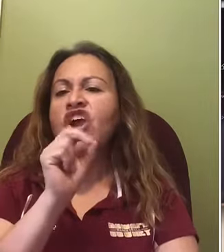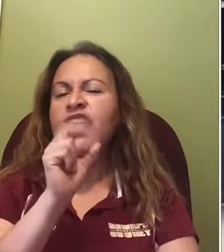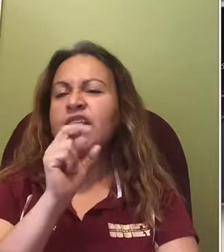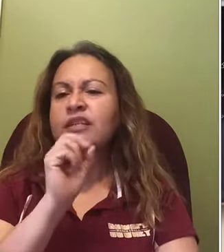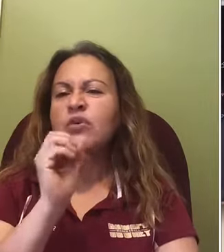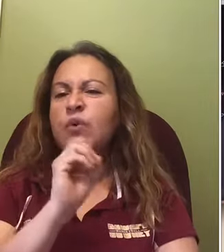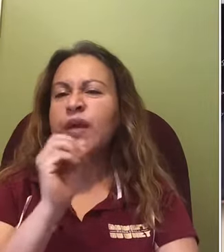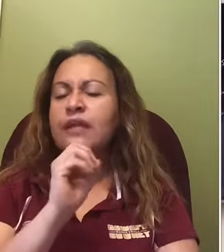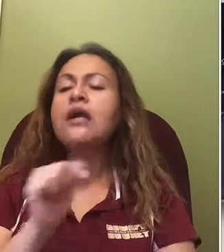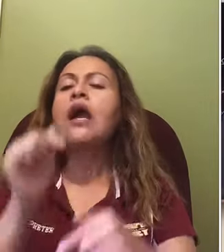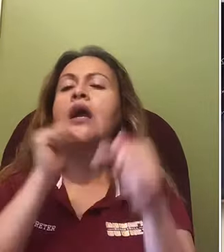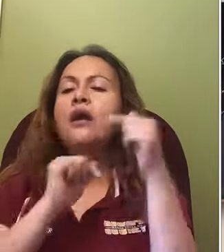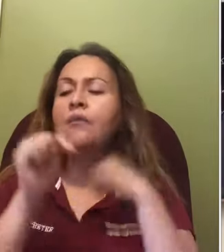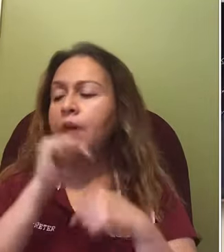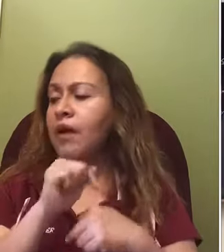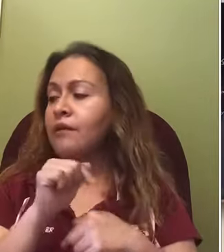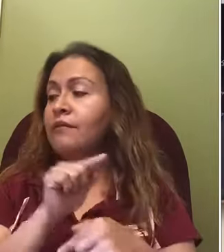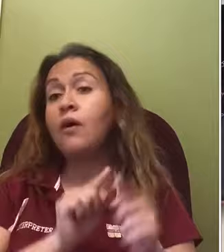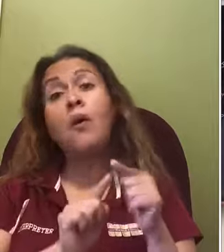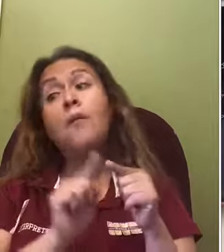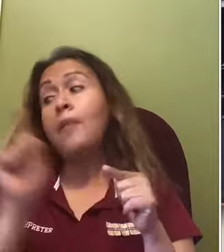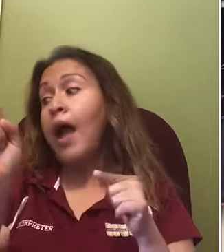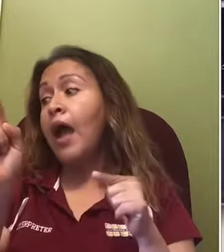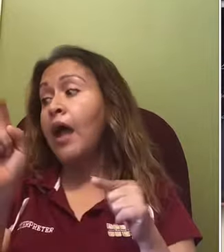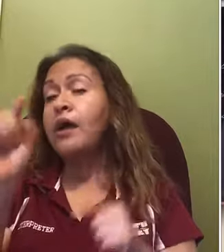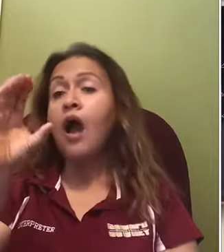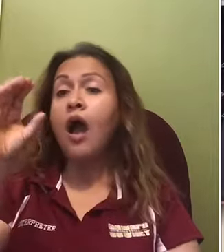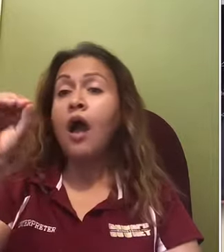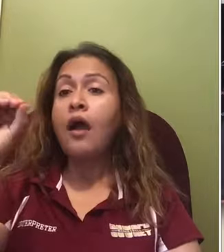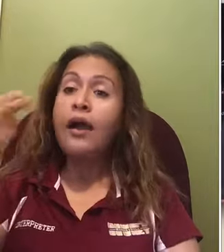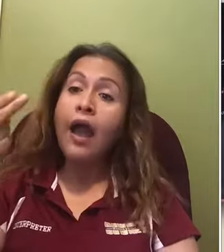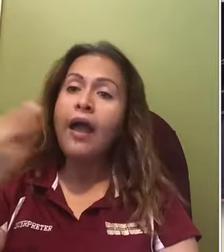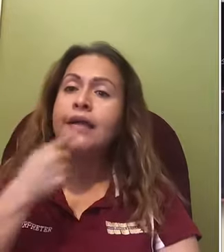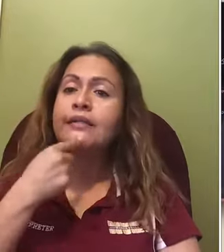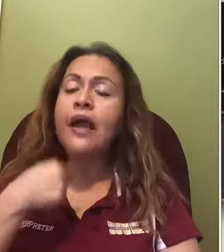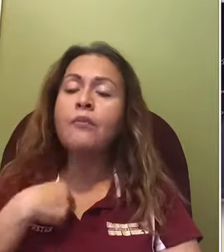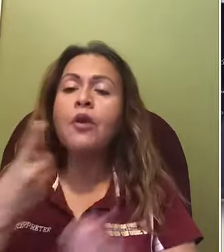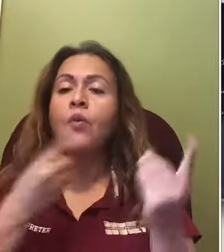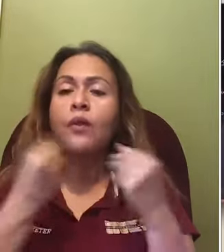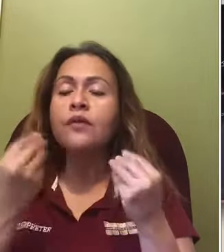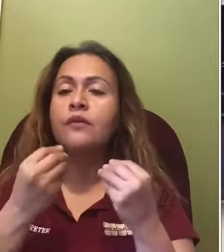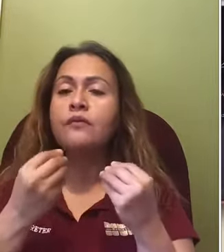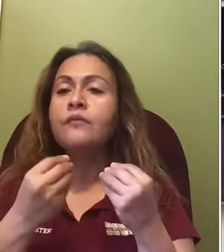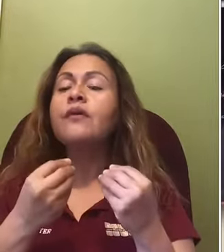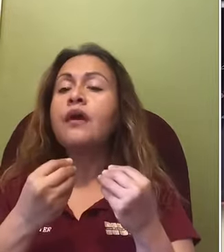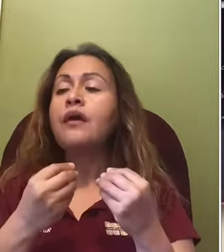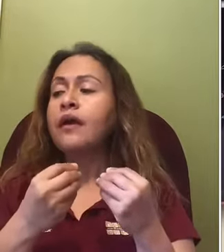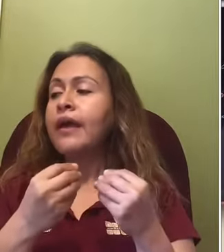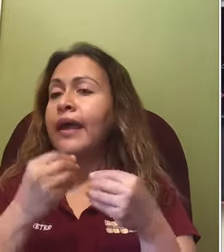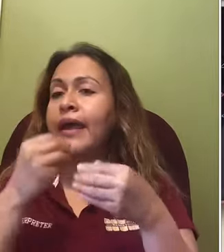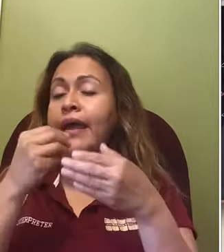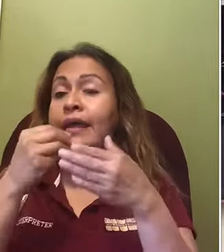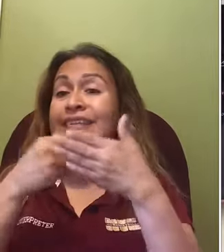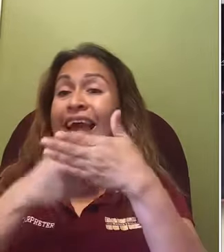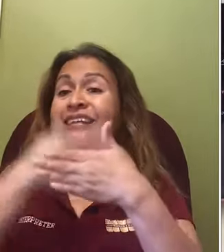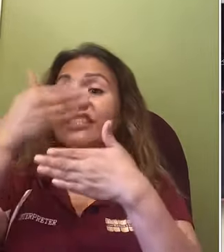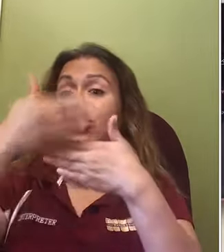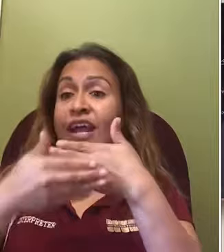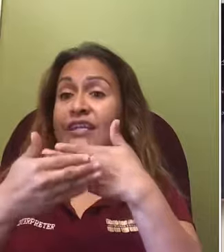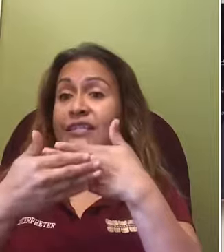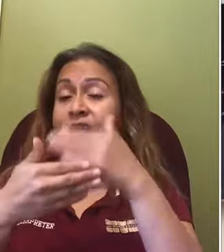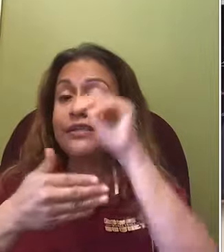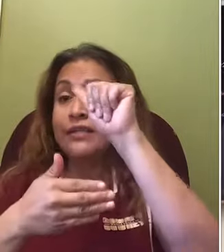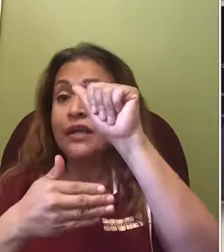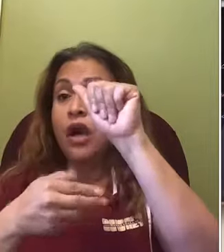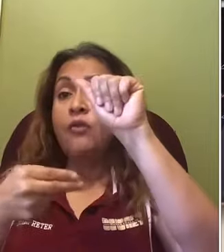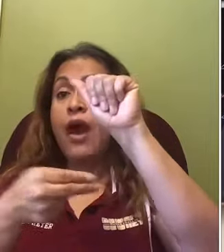again, go back to SOHCAHTOA. The ka tells us what to do with cosine. Cosine is adjacent over